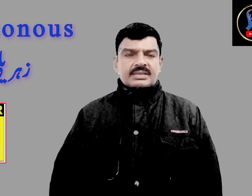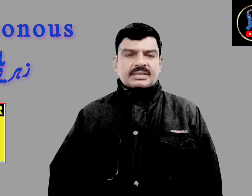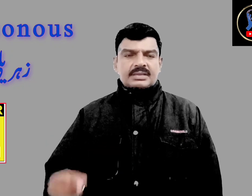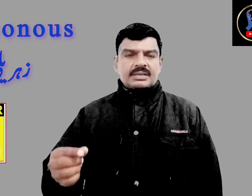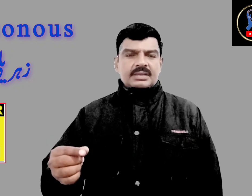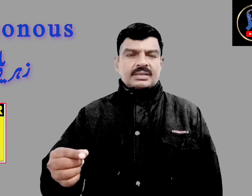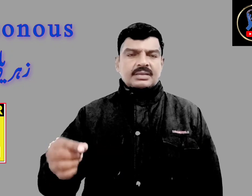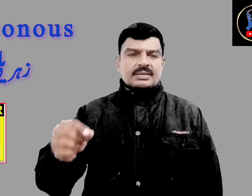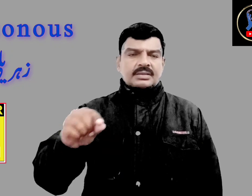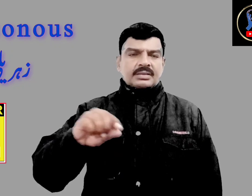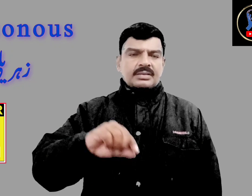poisonous,